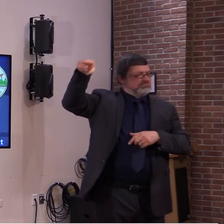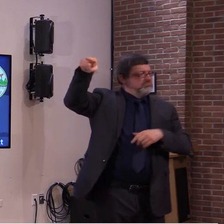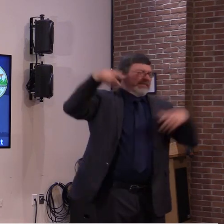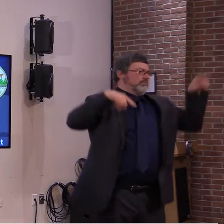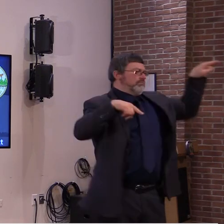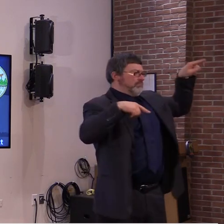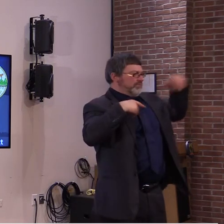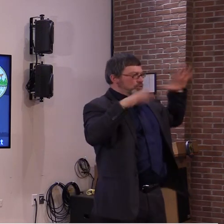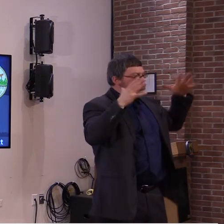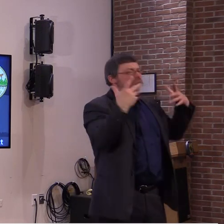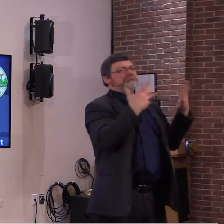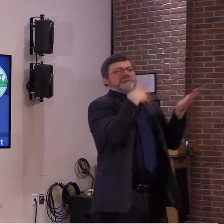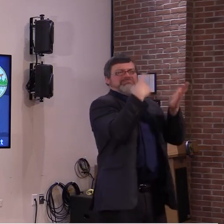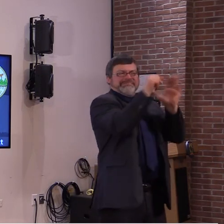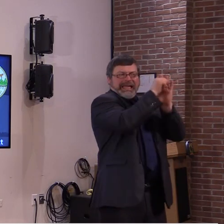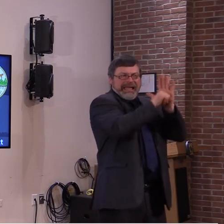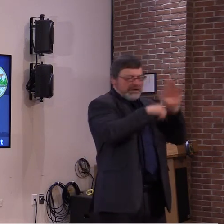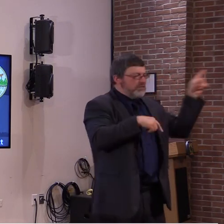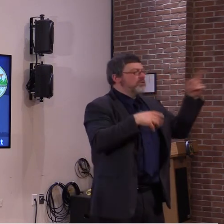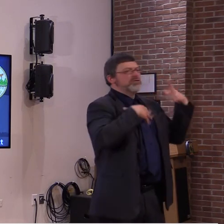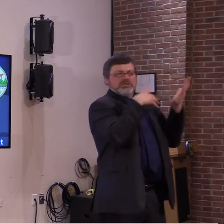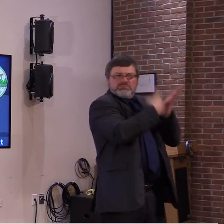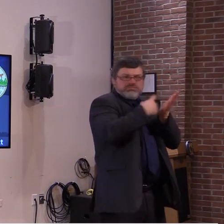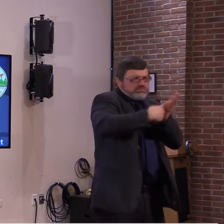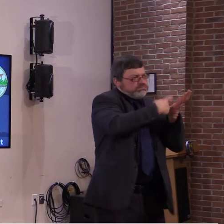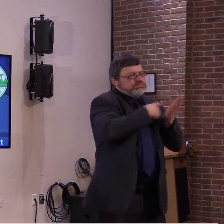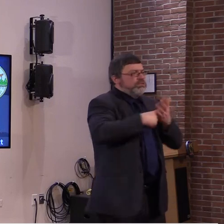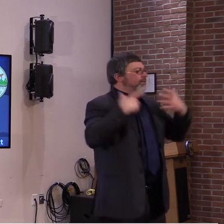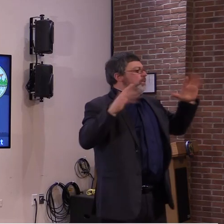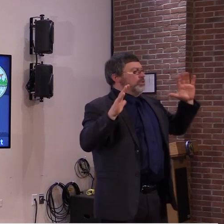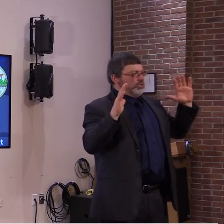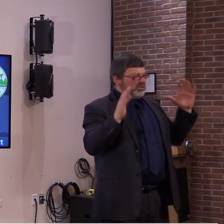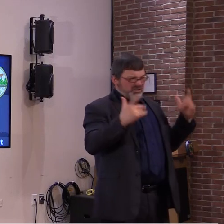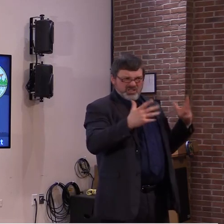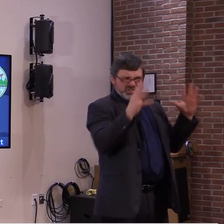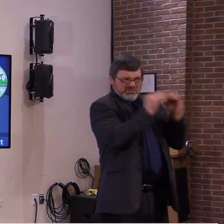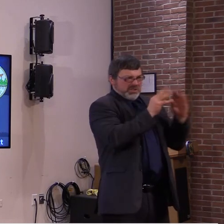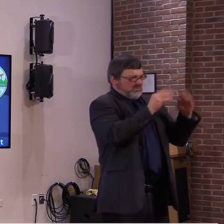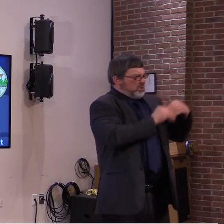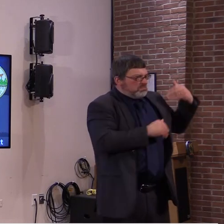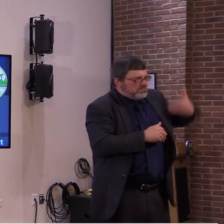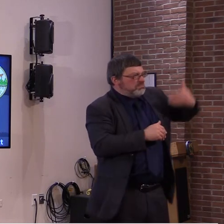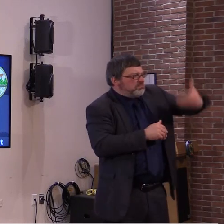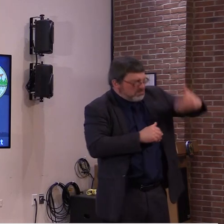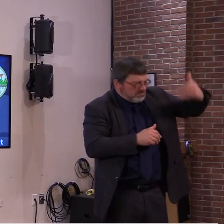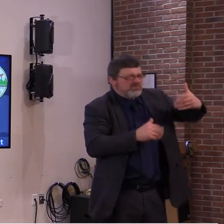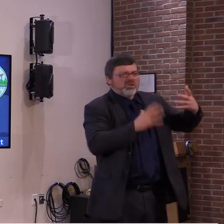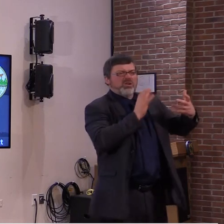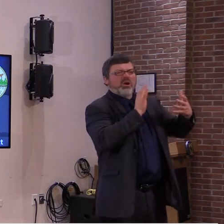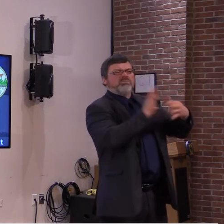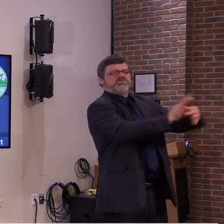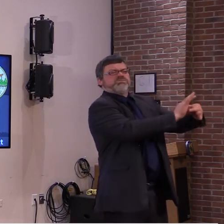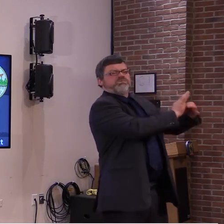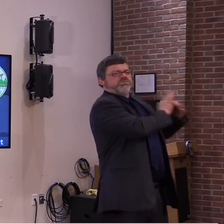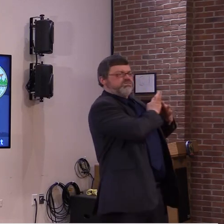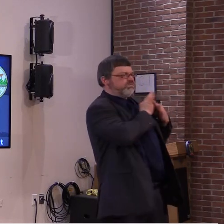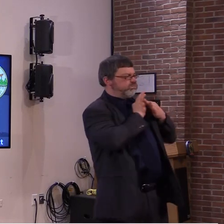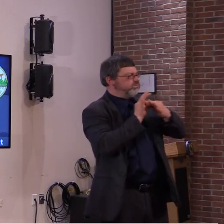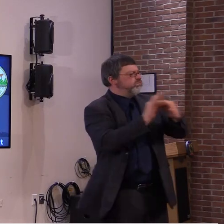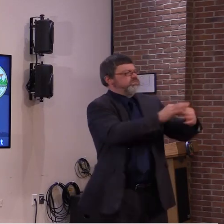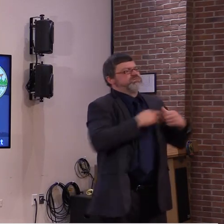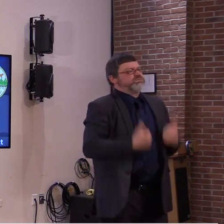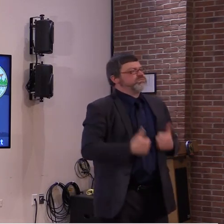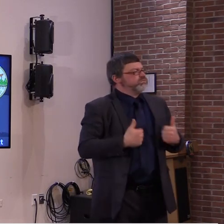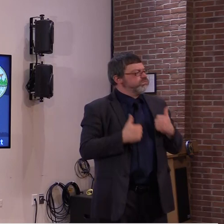productive meeting, and I look forward to working with them. So. Again, there won't be a lot of surprises, but we're